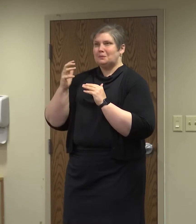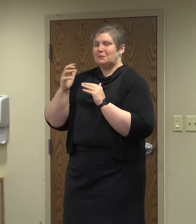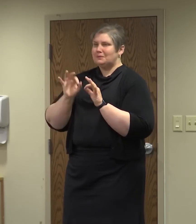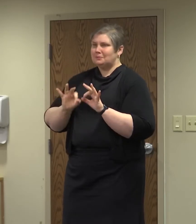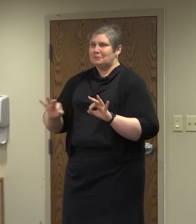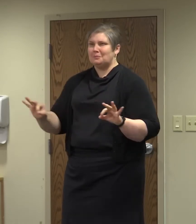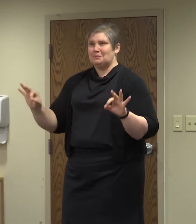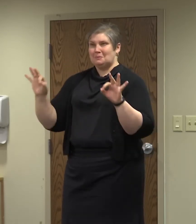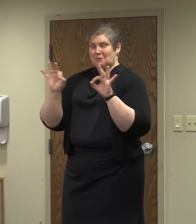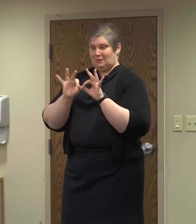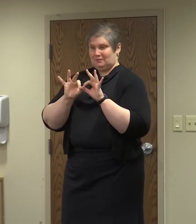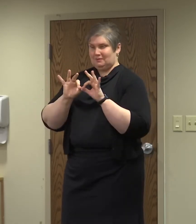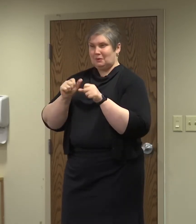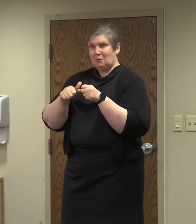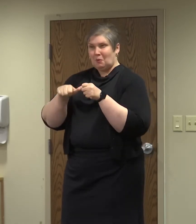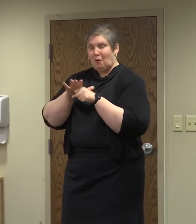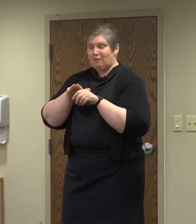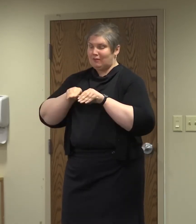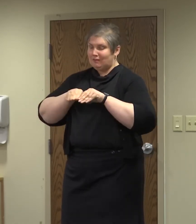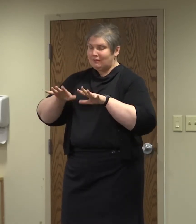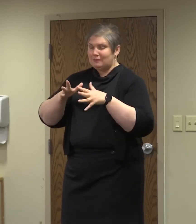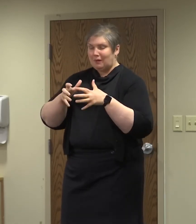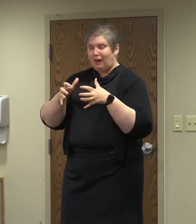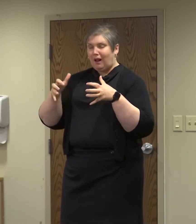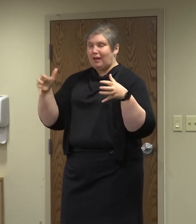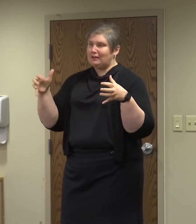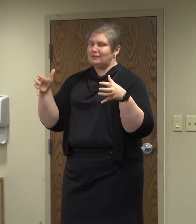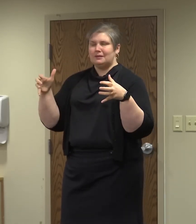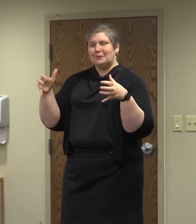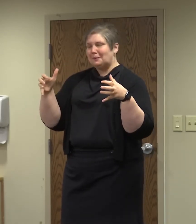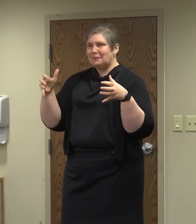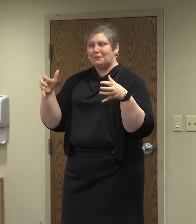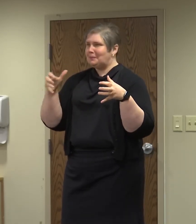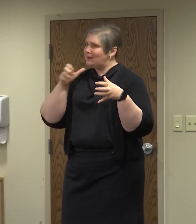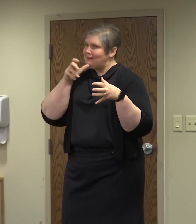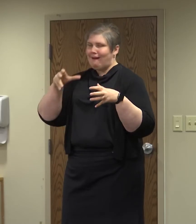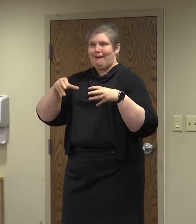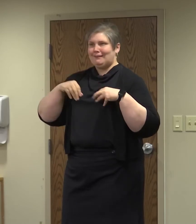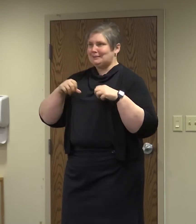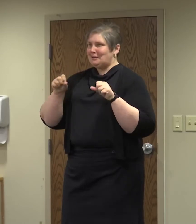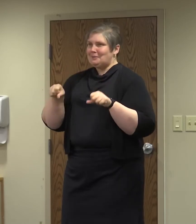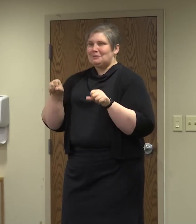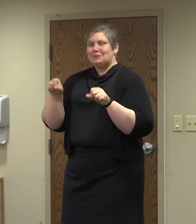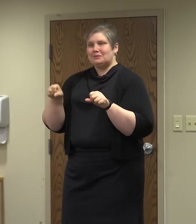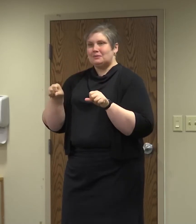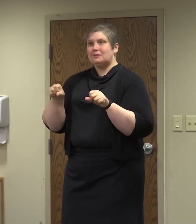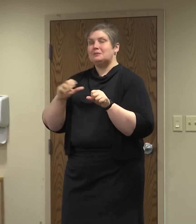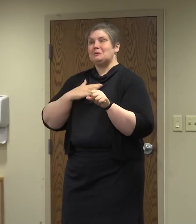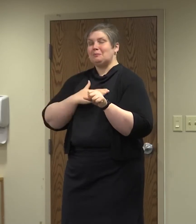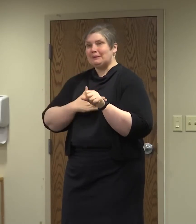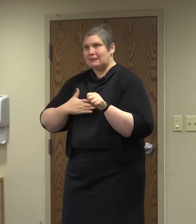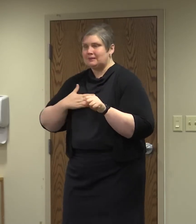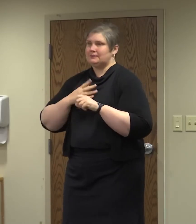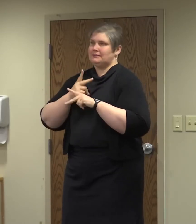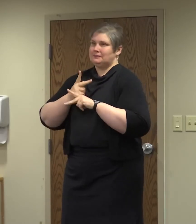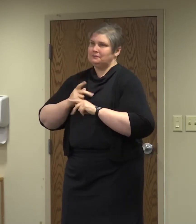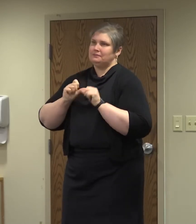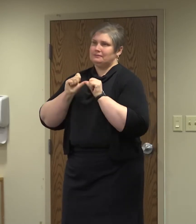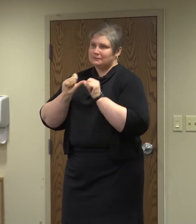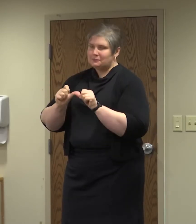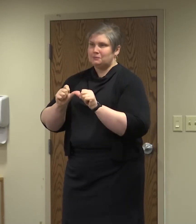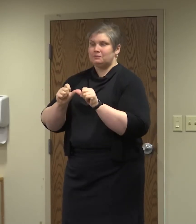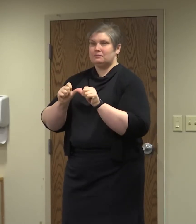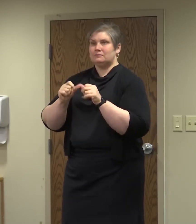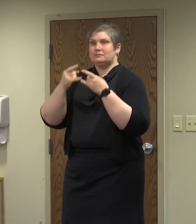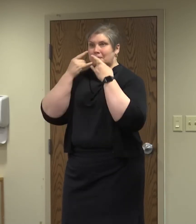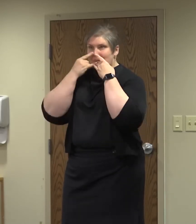a role in that. So please, take his words to heart. Be vigilant. Being vigilant is wearing a mask and practicing social